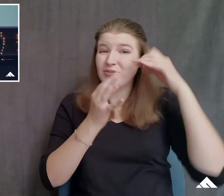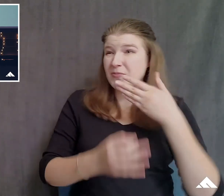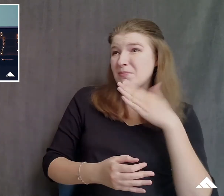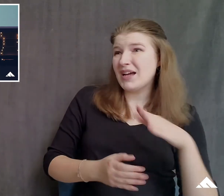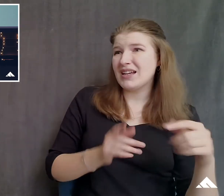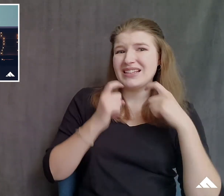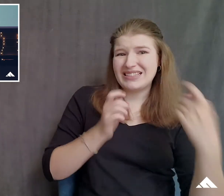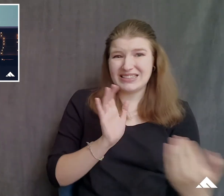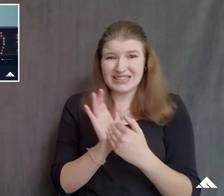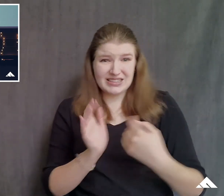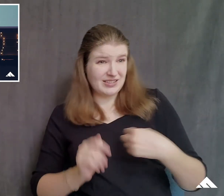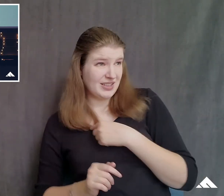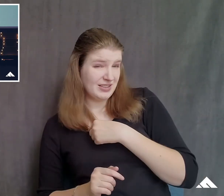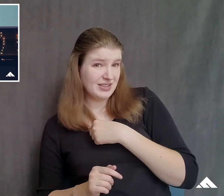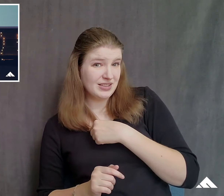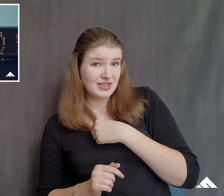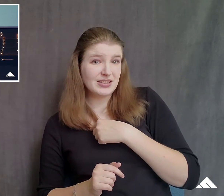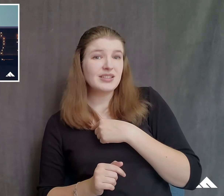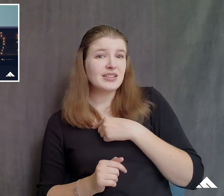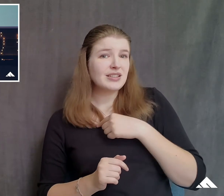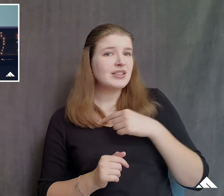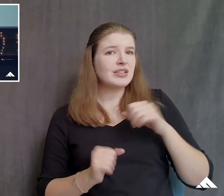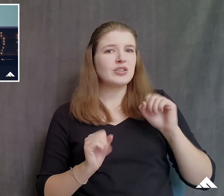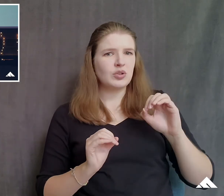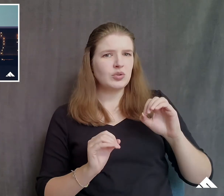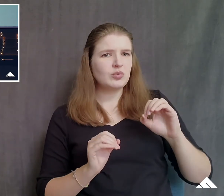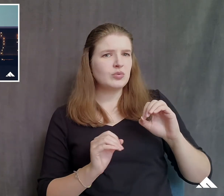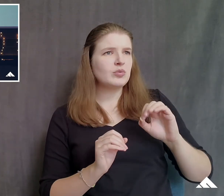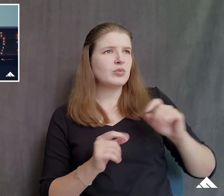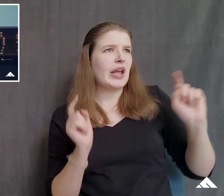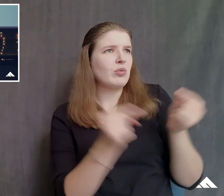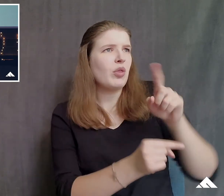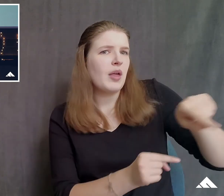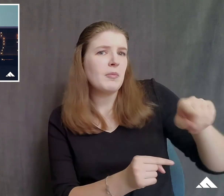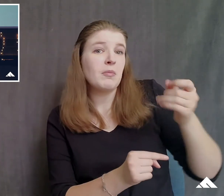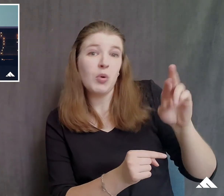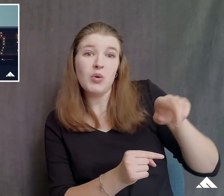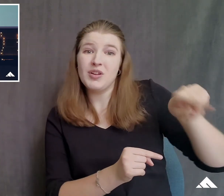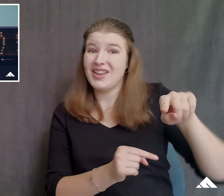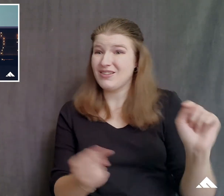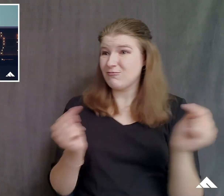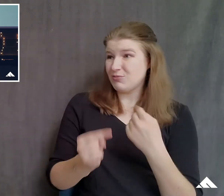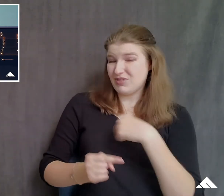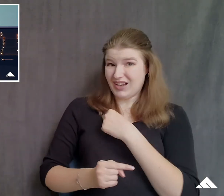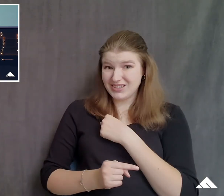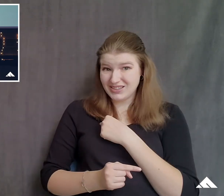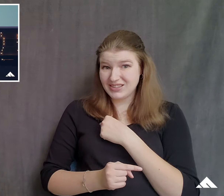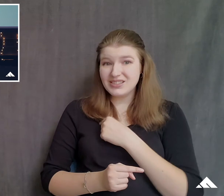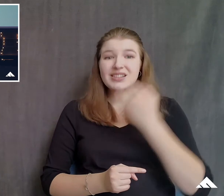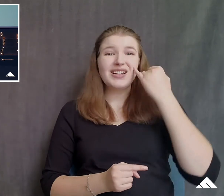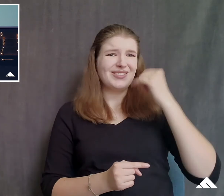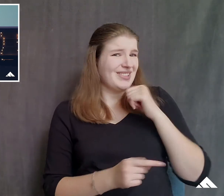sin against us. And so we introduce wounds into their lives, or they introduce wounds into our lives. And if we're